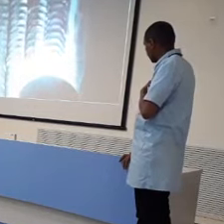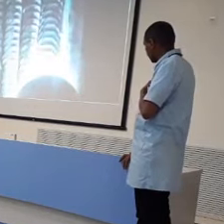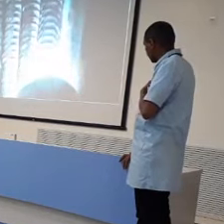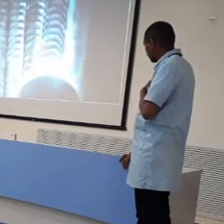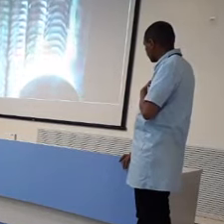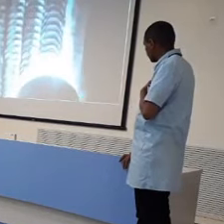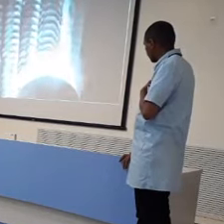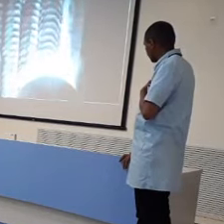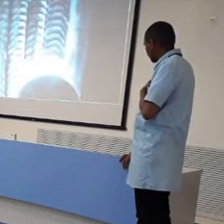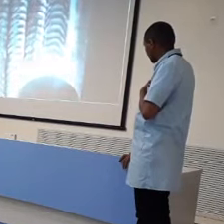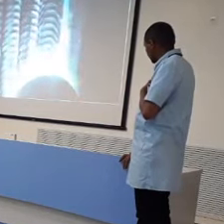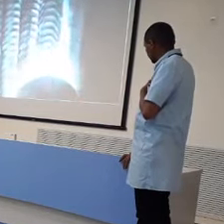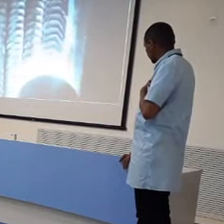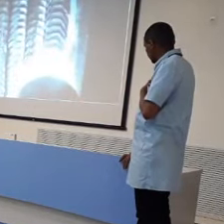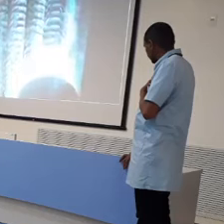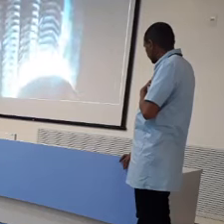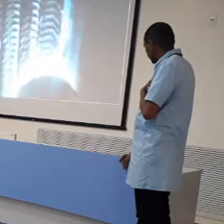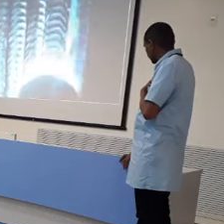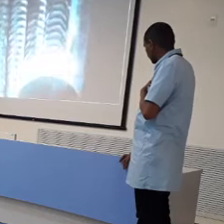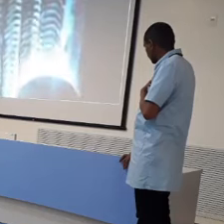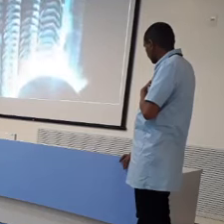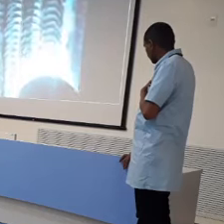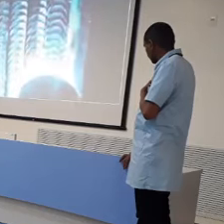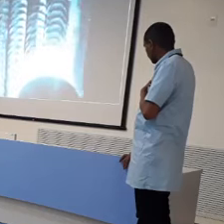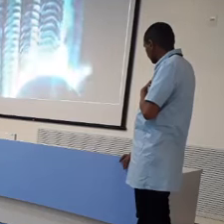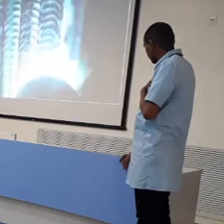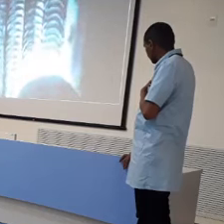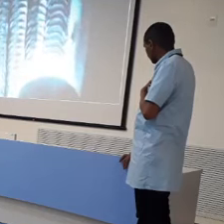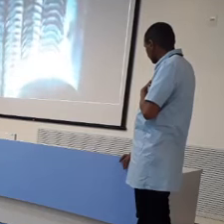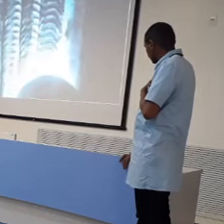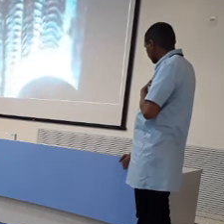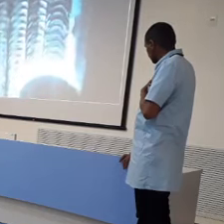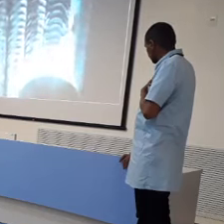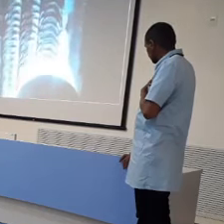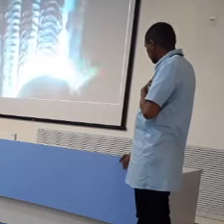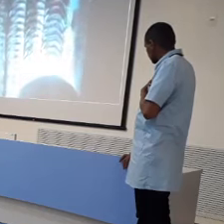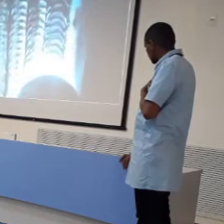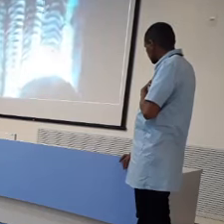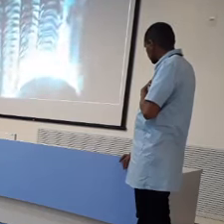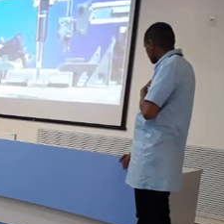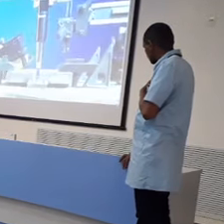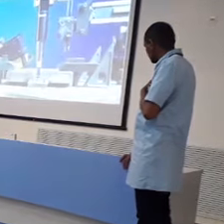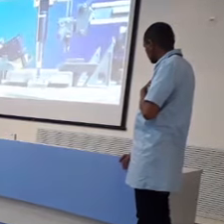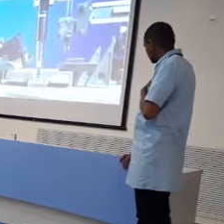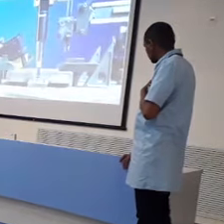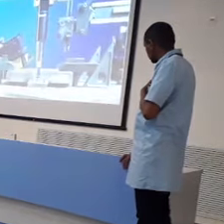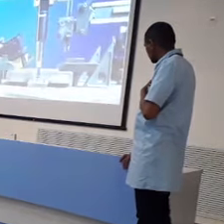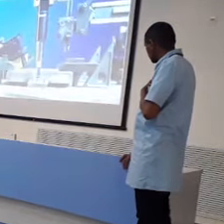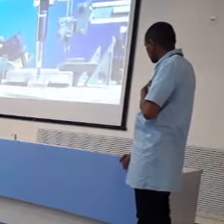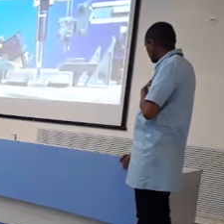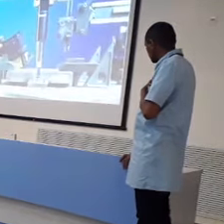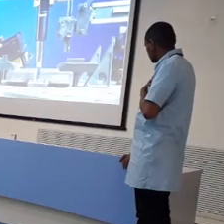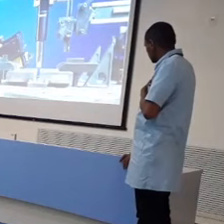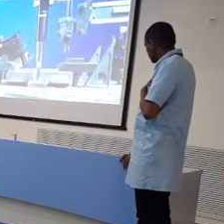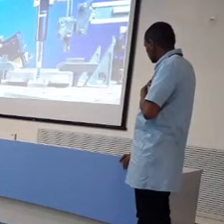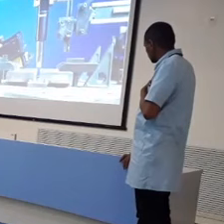can be used in all welding positions due to the surface tension created from the high-speed rotation. Joint